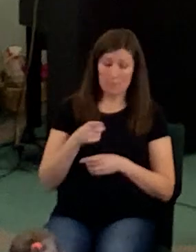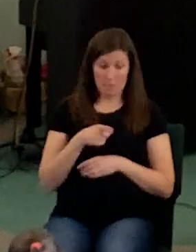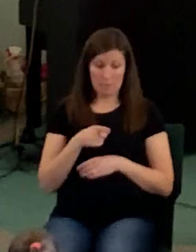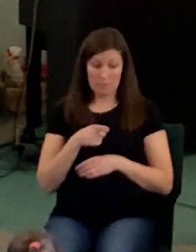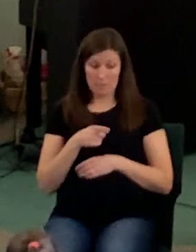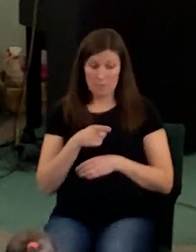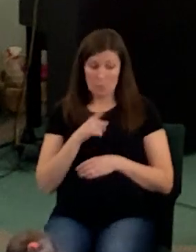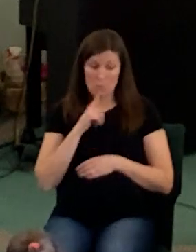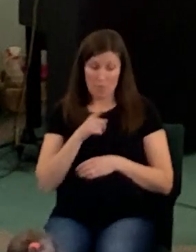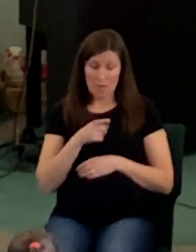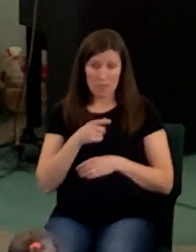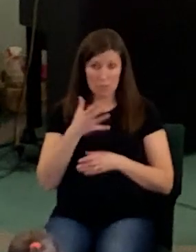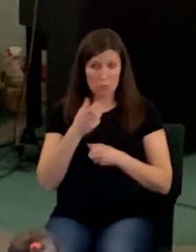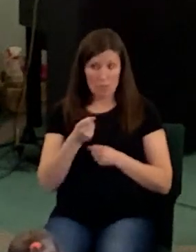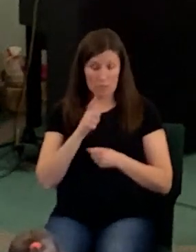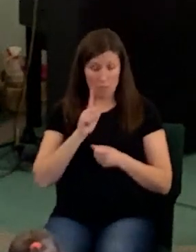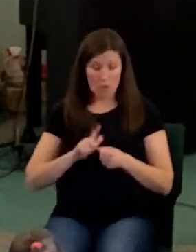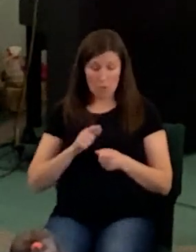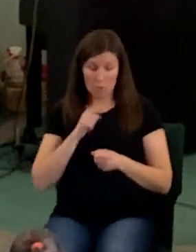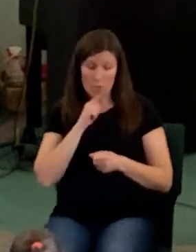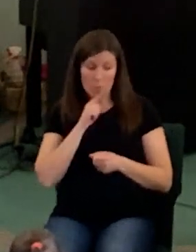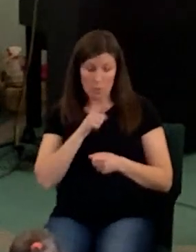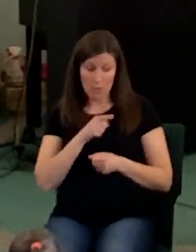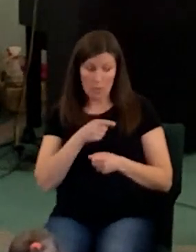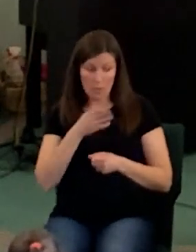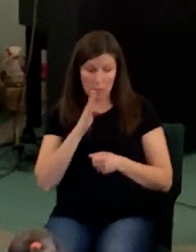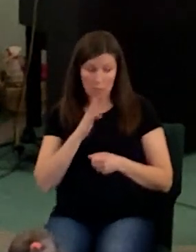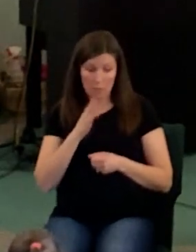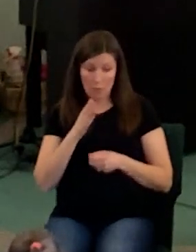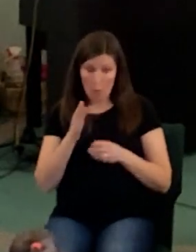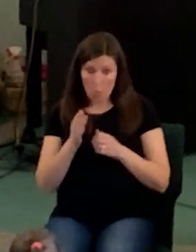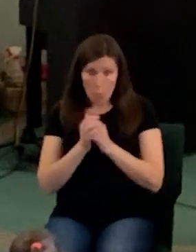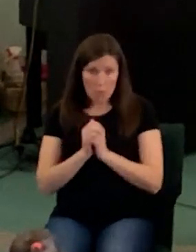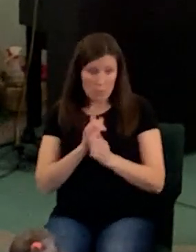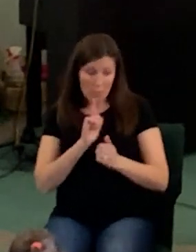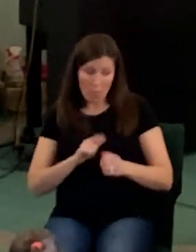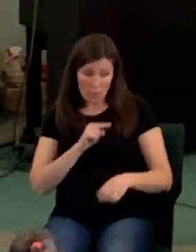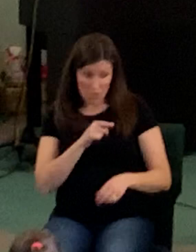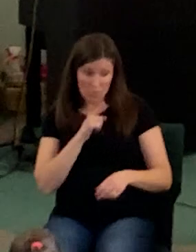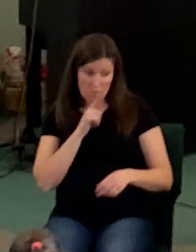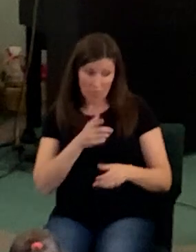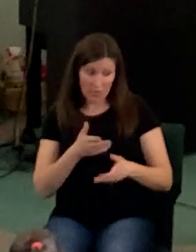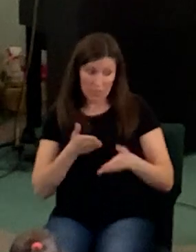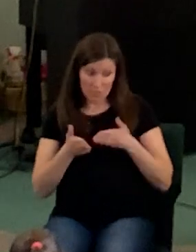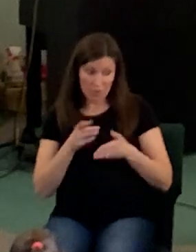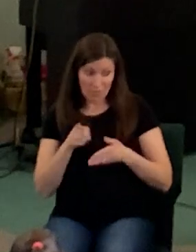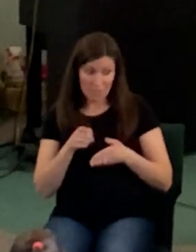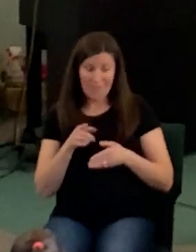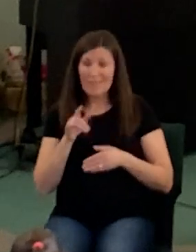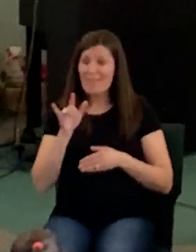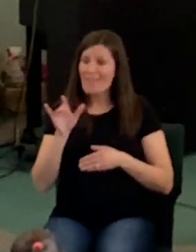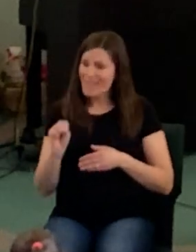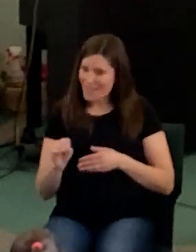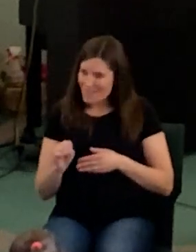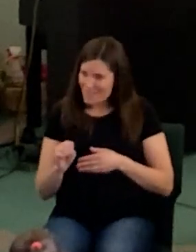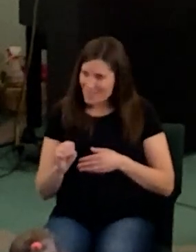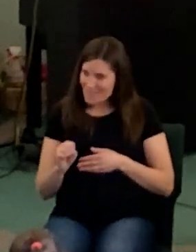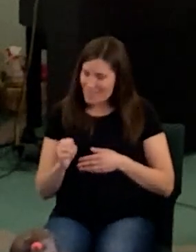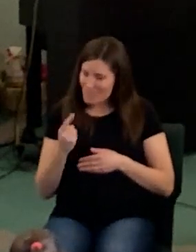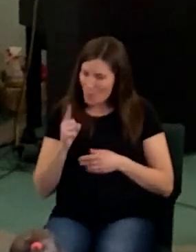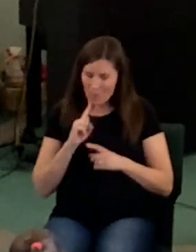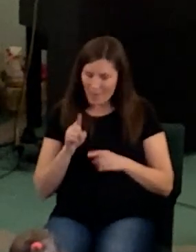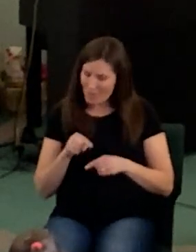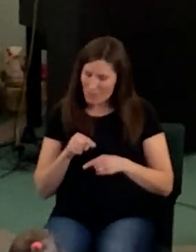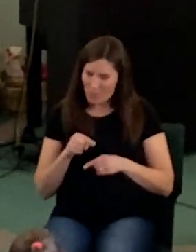Lord? Are you really going to worship the Lord? Are you really going to still serve him? Yes can be the only answer to